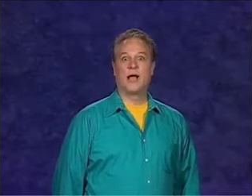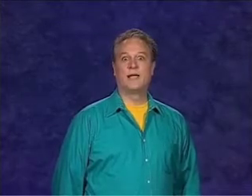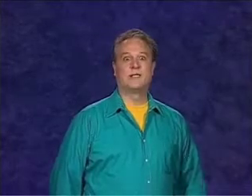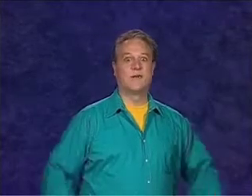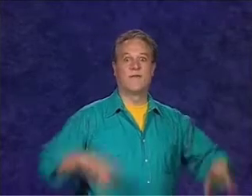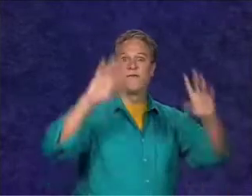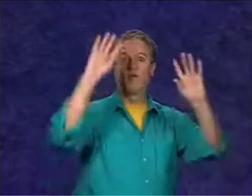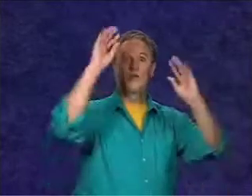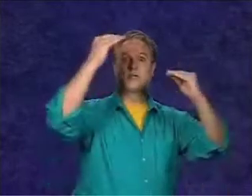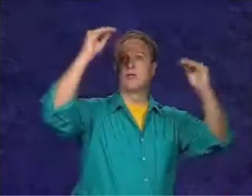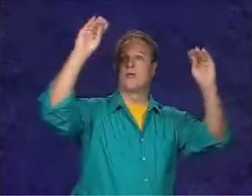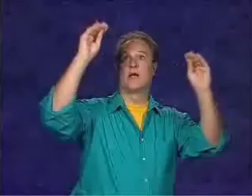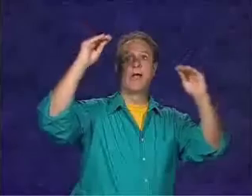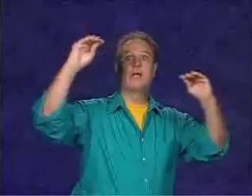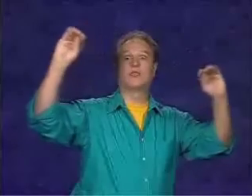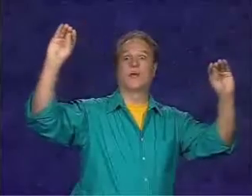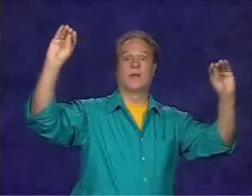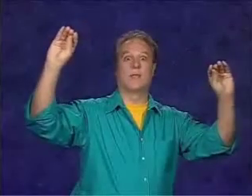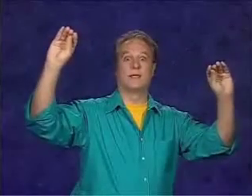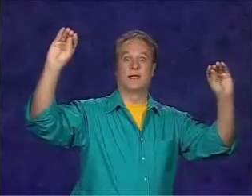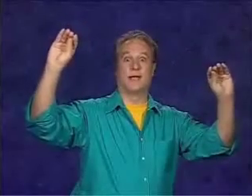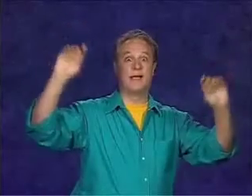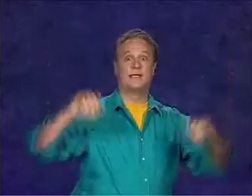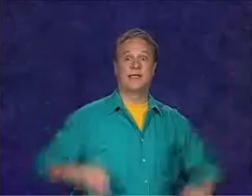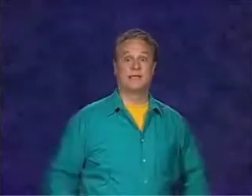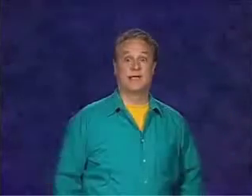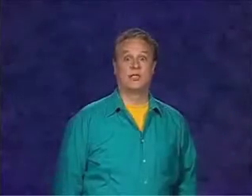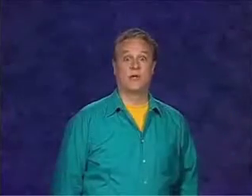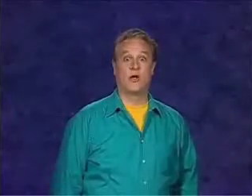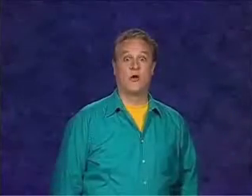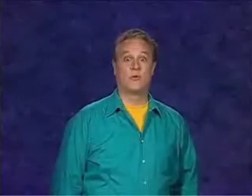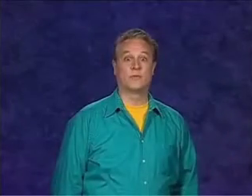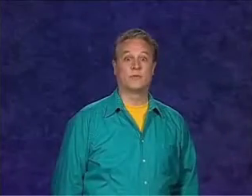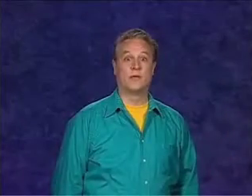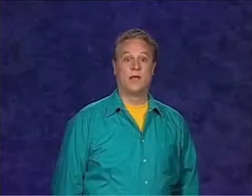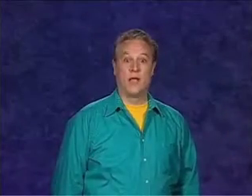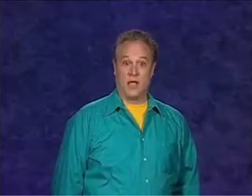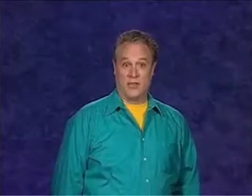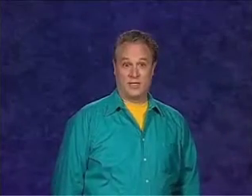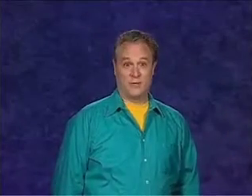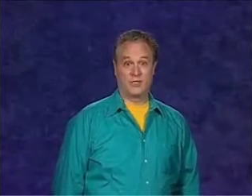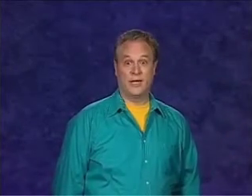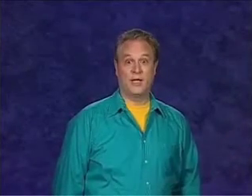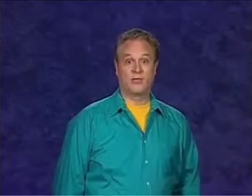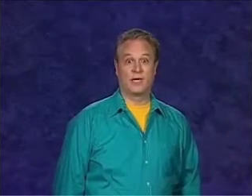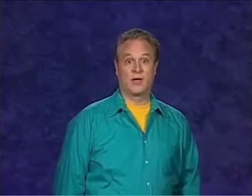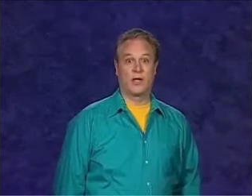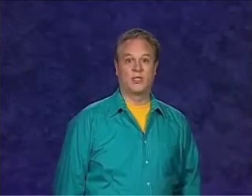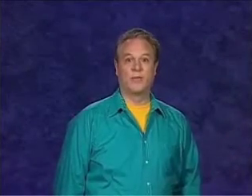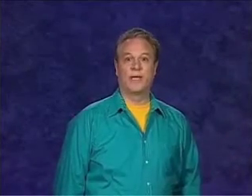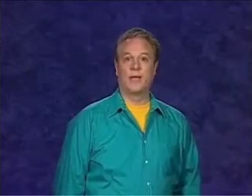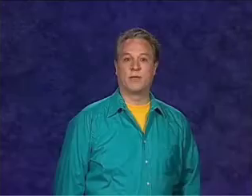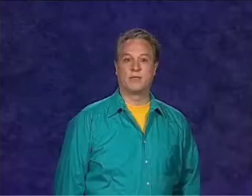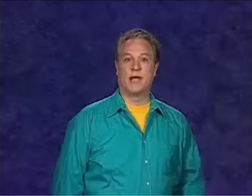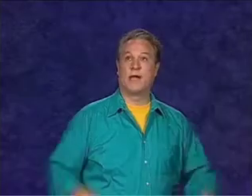Visualize the fullness of ornate draperies in 19th century homes. This particular decoration became the sign